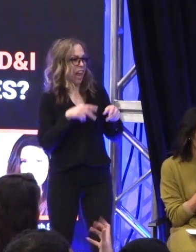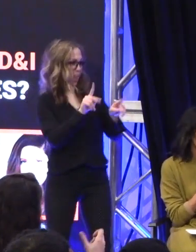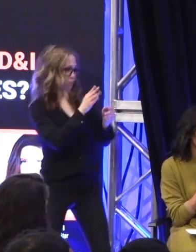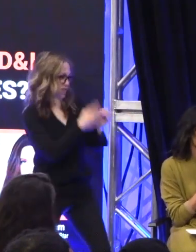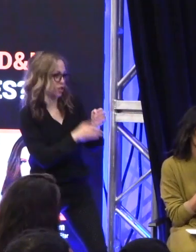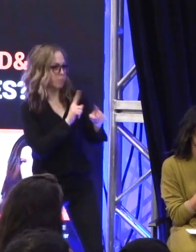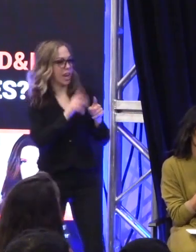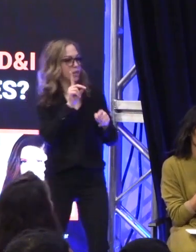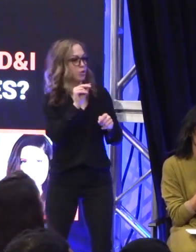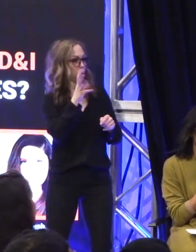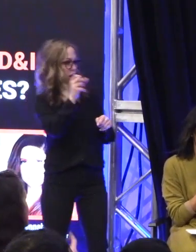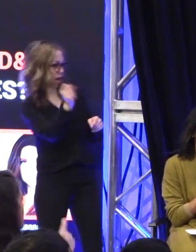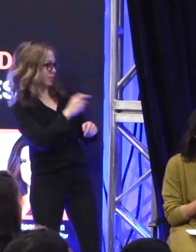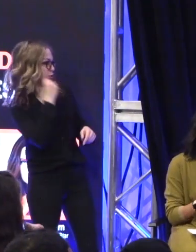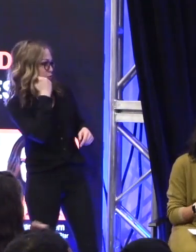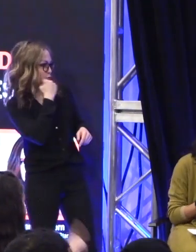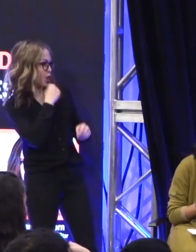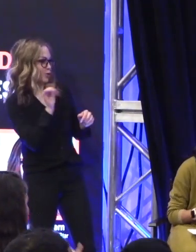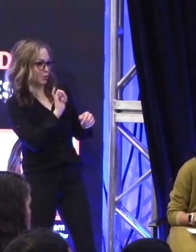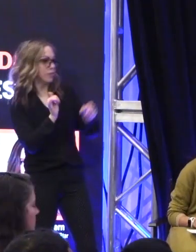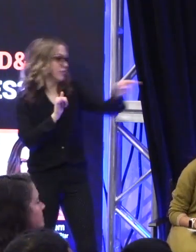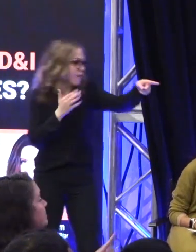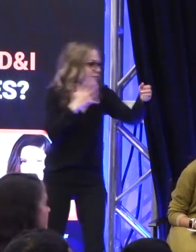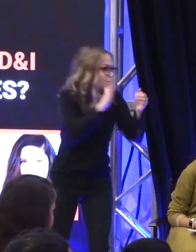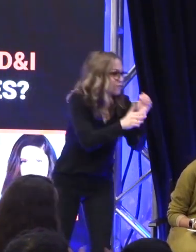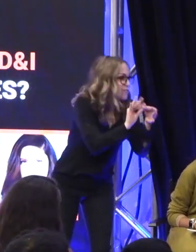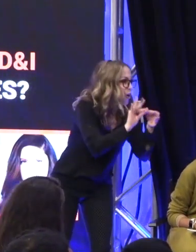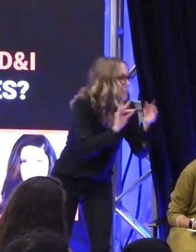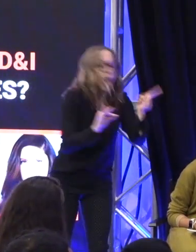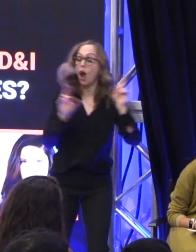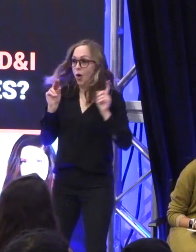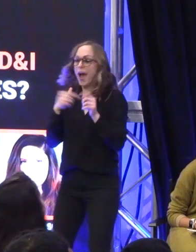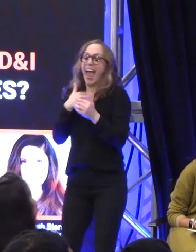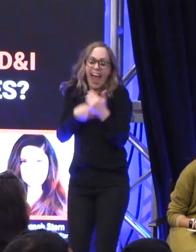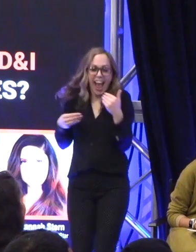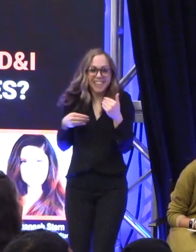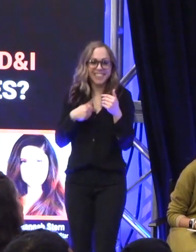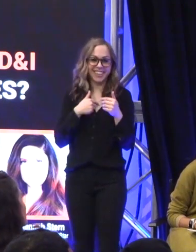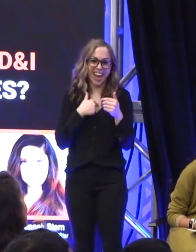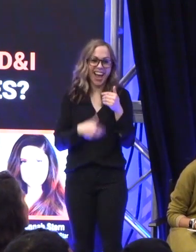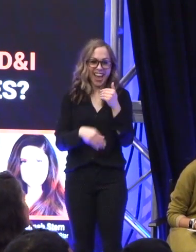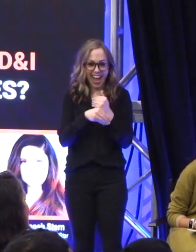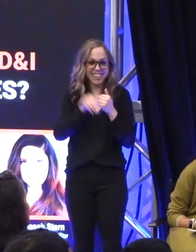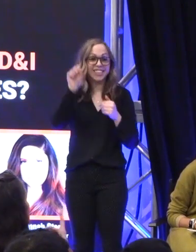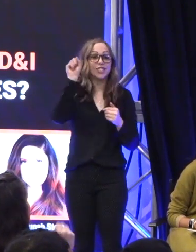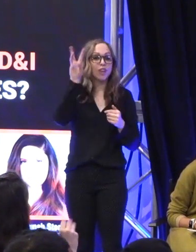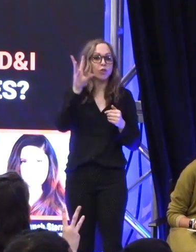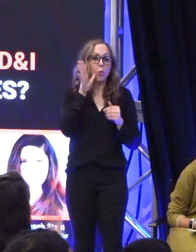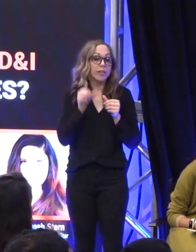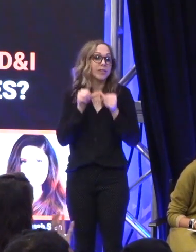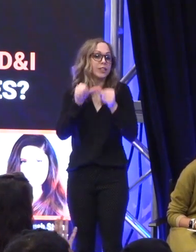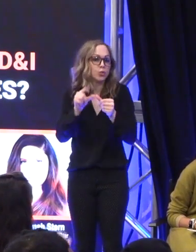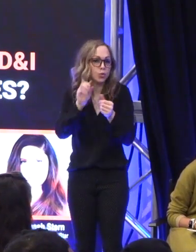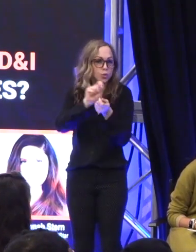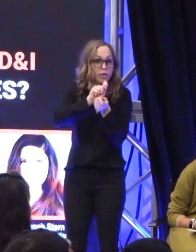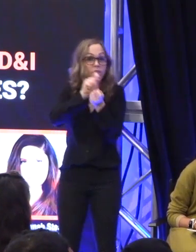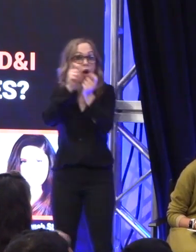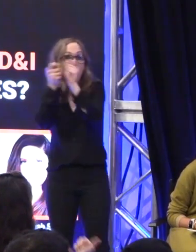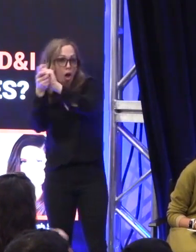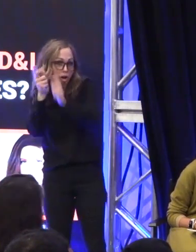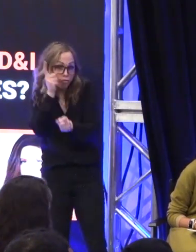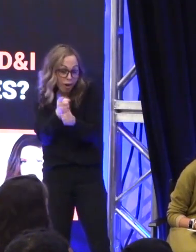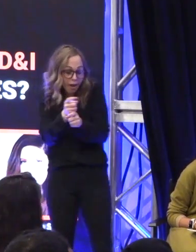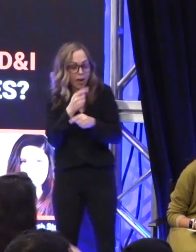but I do want to talk to Shoshannah about this as well. I was just going to say that the software will continue to evolve. You know, I